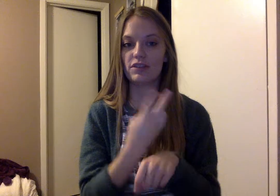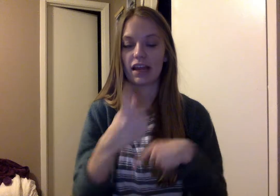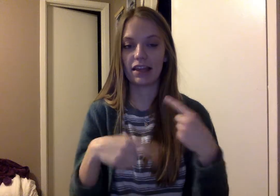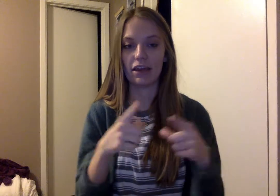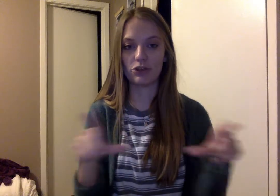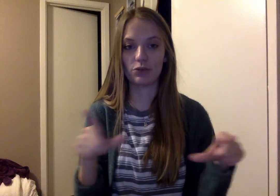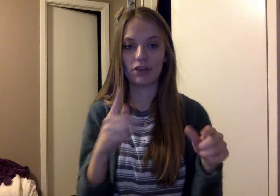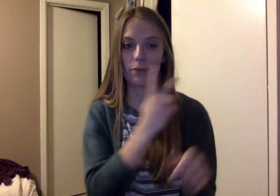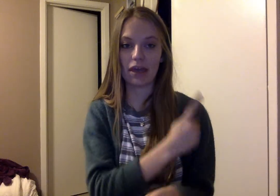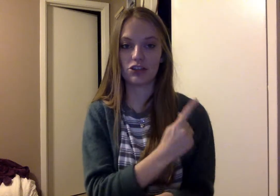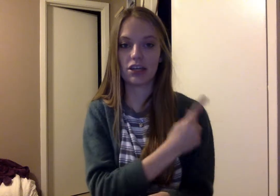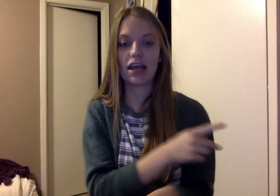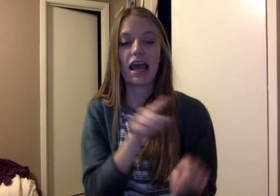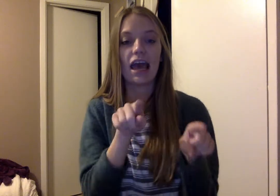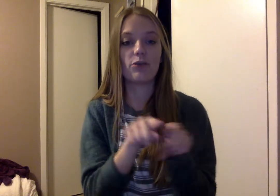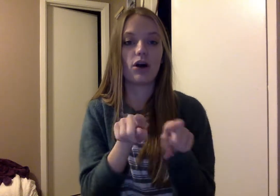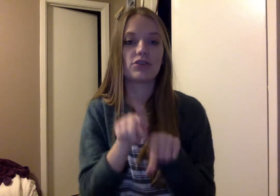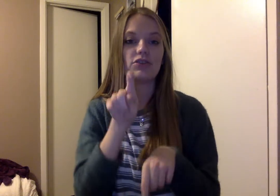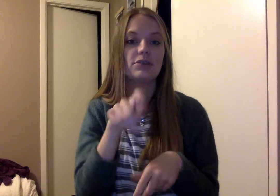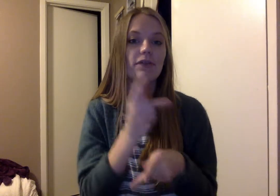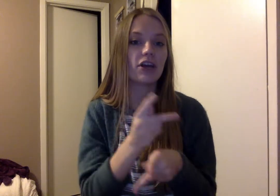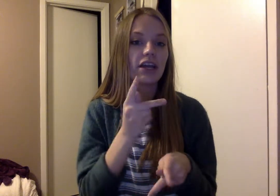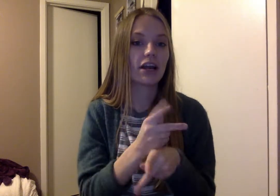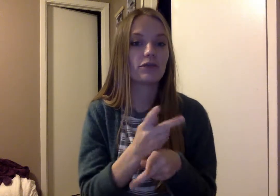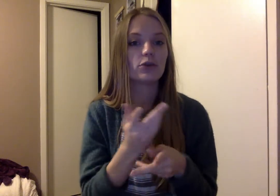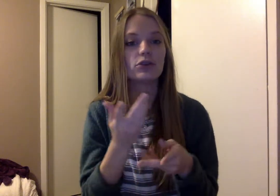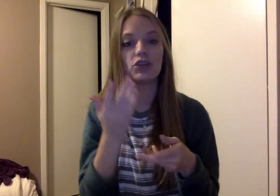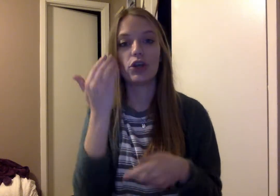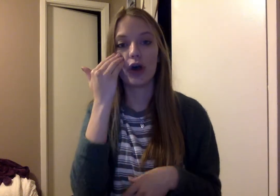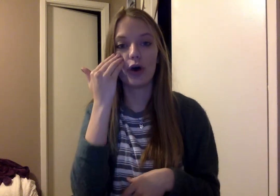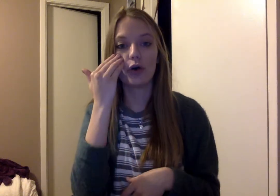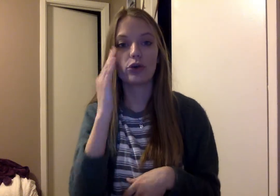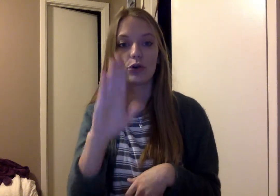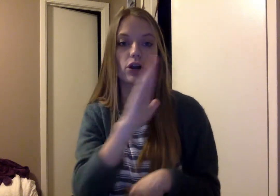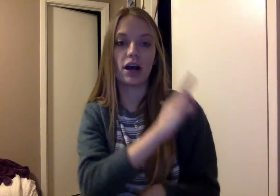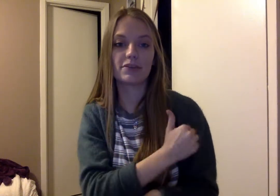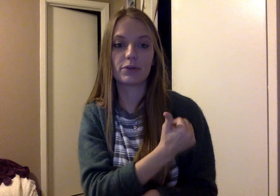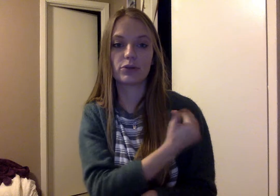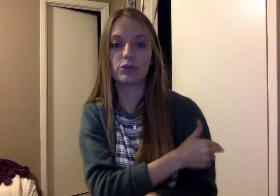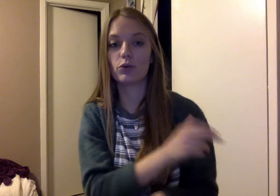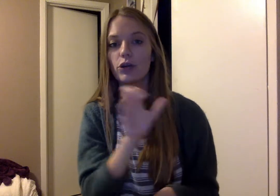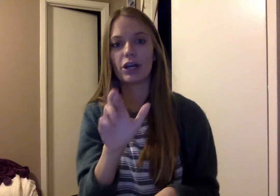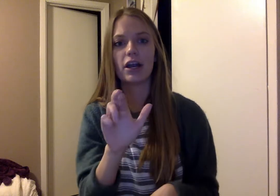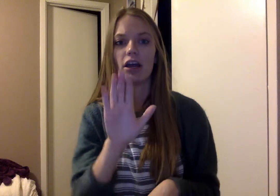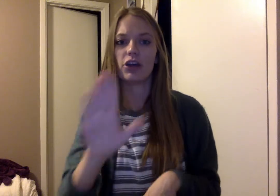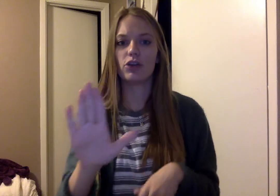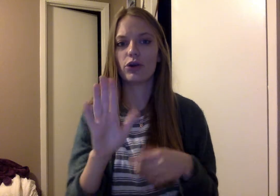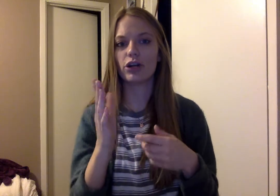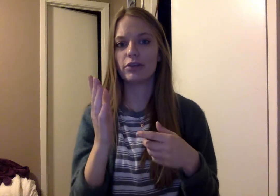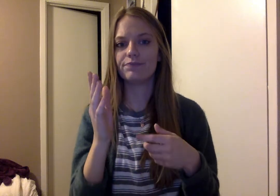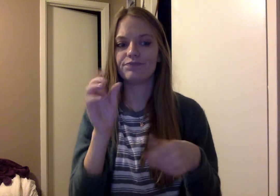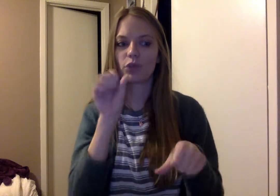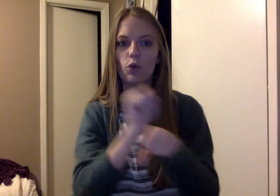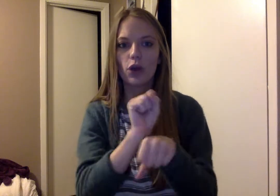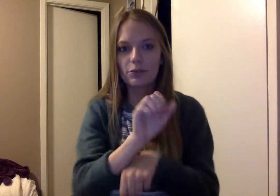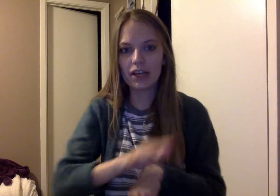sign language with a patient. And you also need to be very careful to know your hospital or your